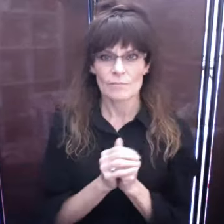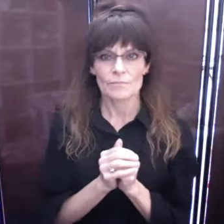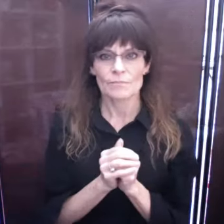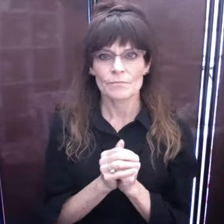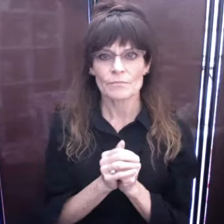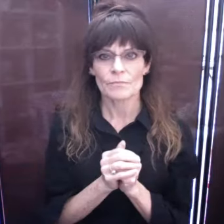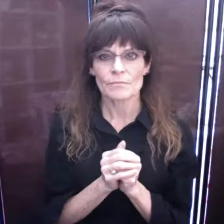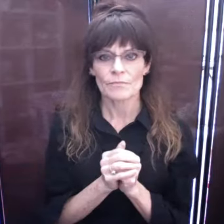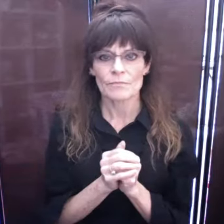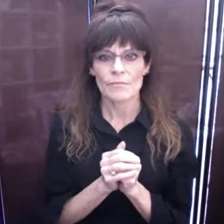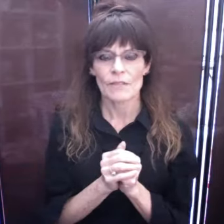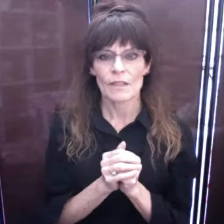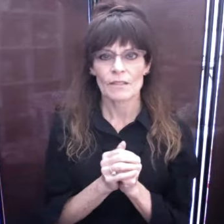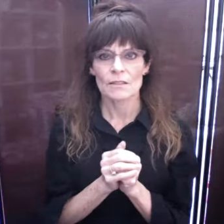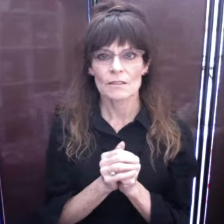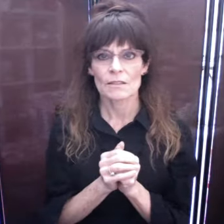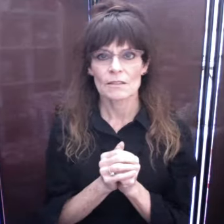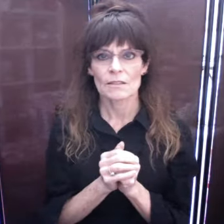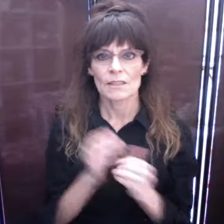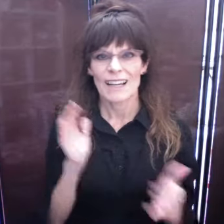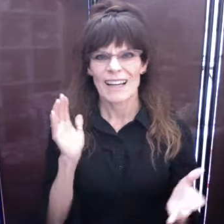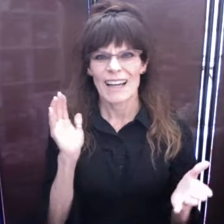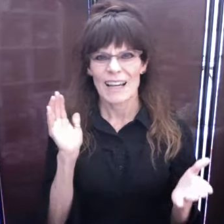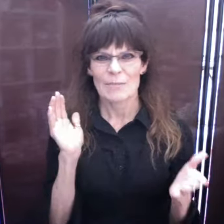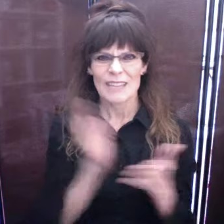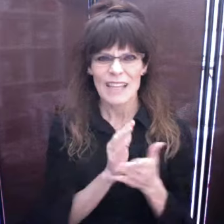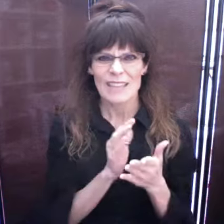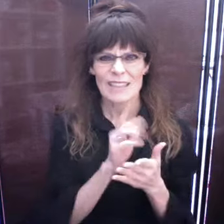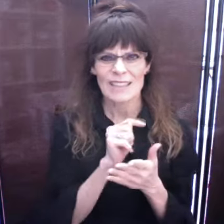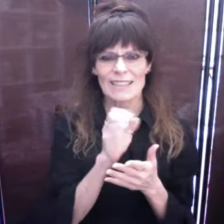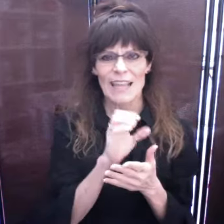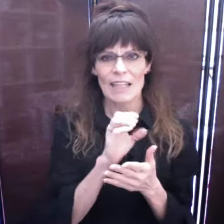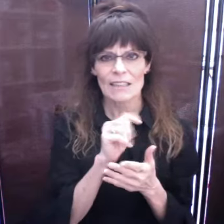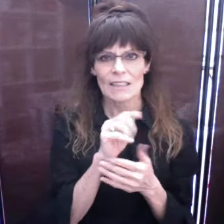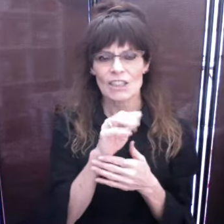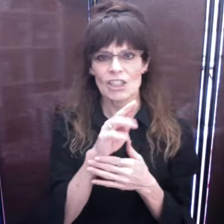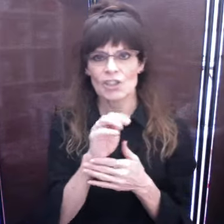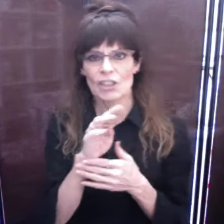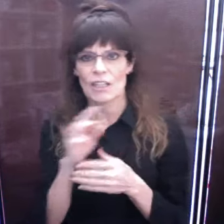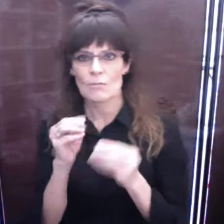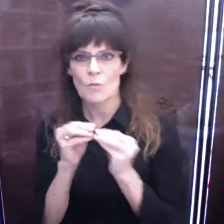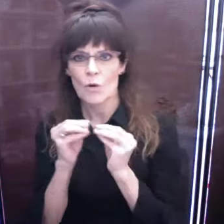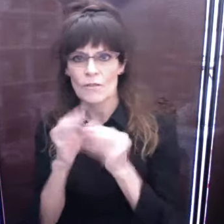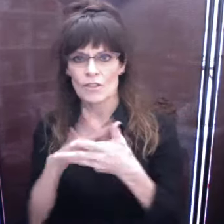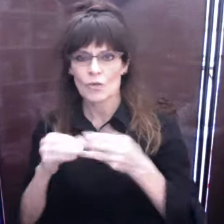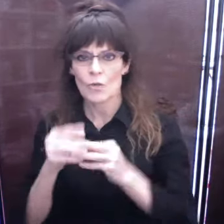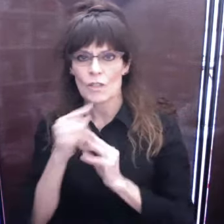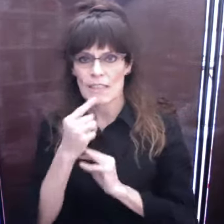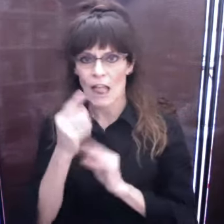I'm a story. I'm less a tactician and more a storyteller. So I want to tell you a story. It doesn't even involve alcohol, but it pretty well